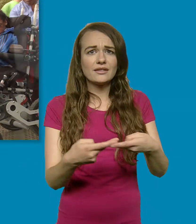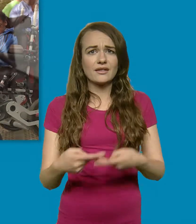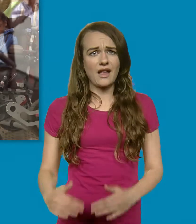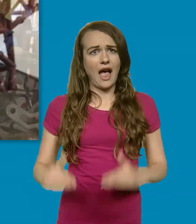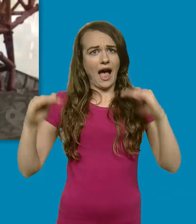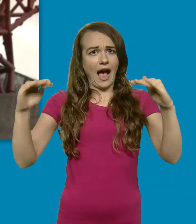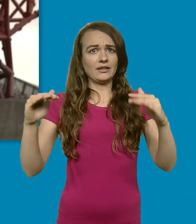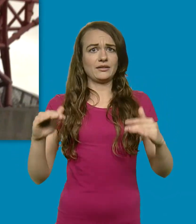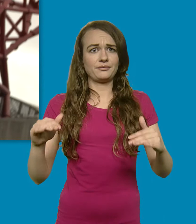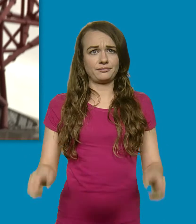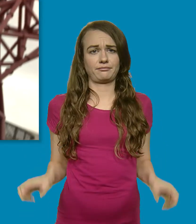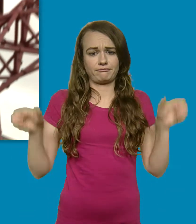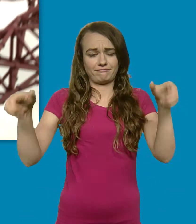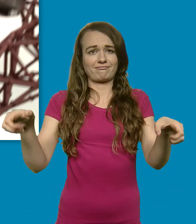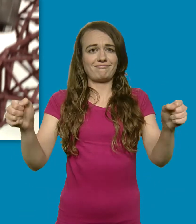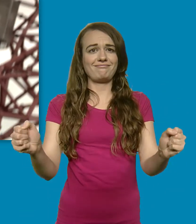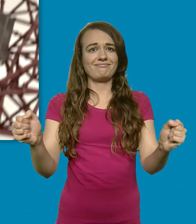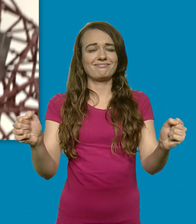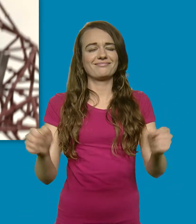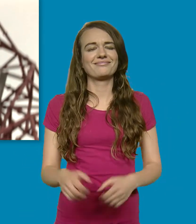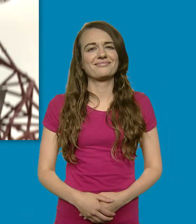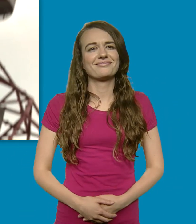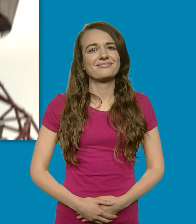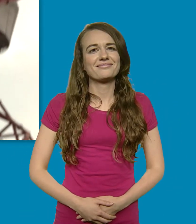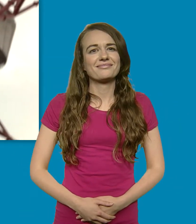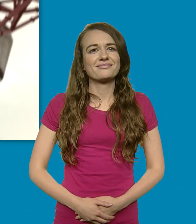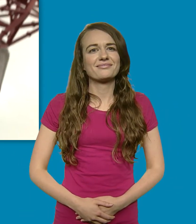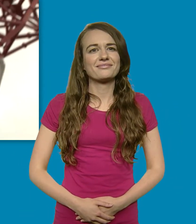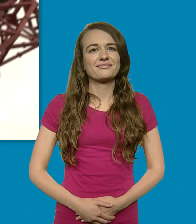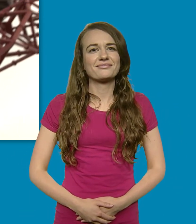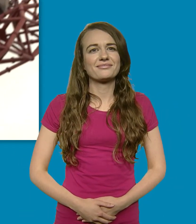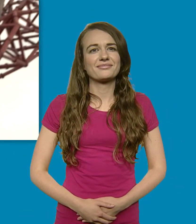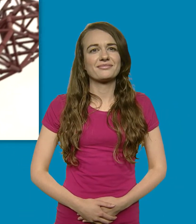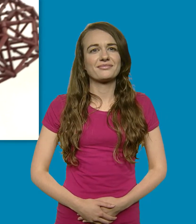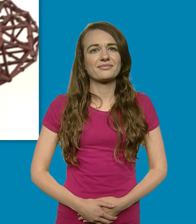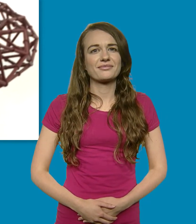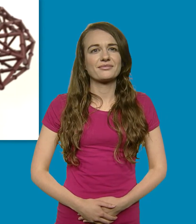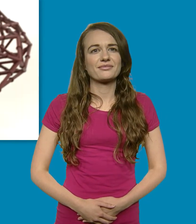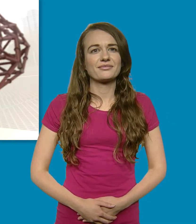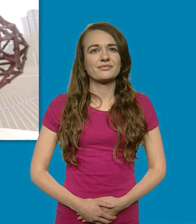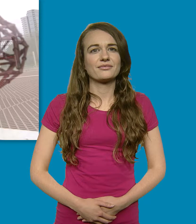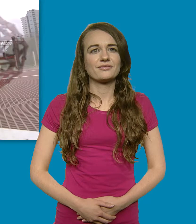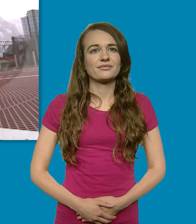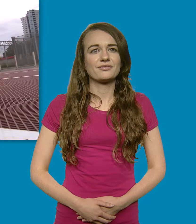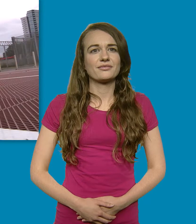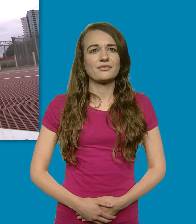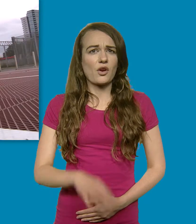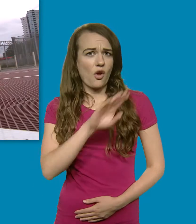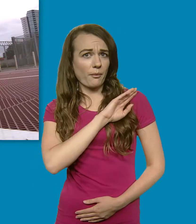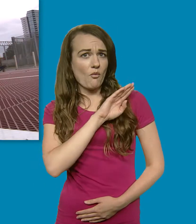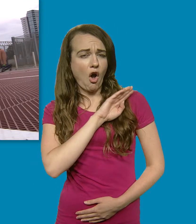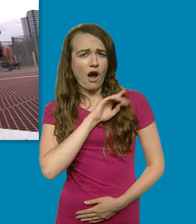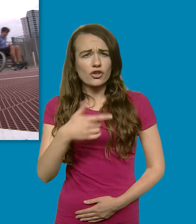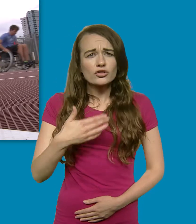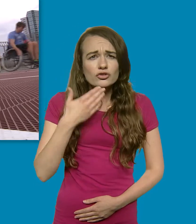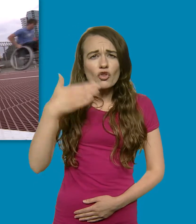hoist, adjustable height adult changing table and retractable grab rails. It's also